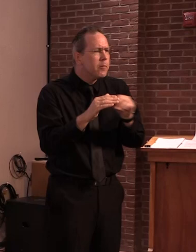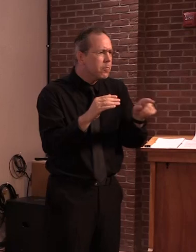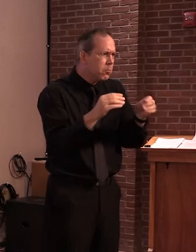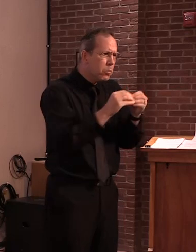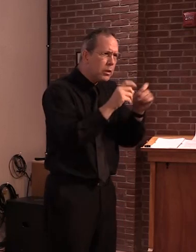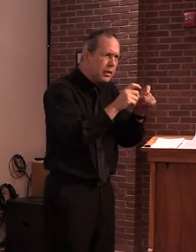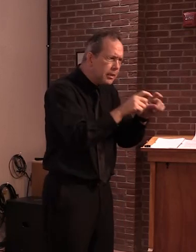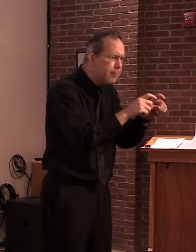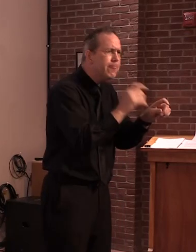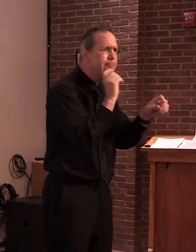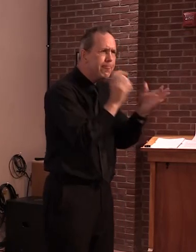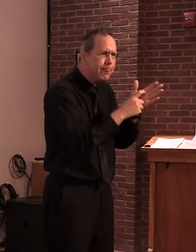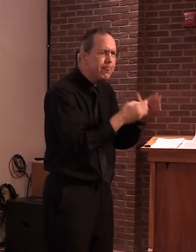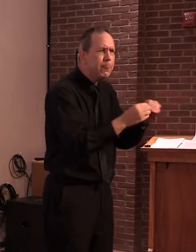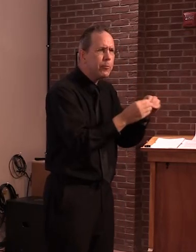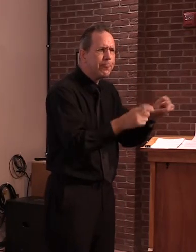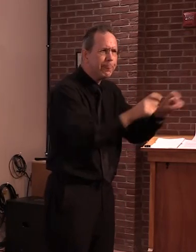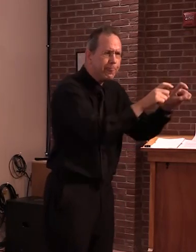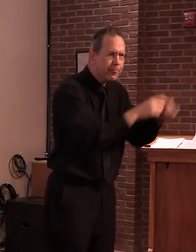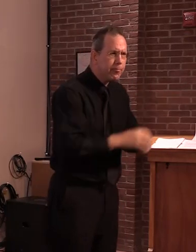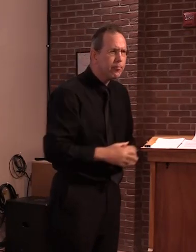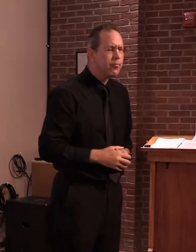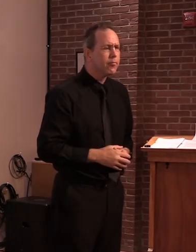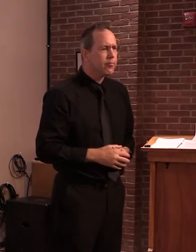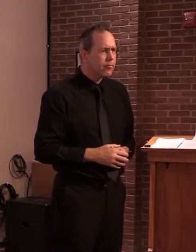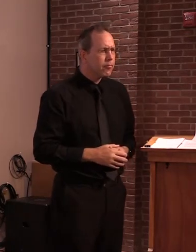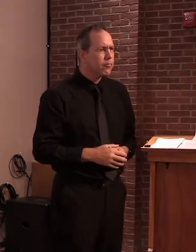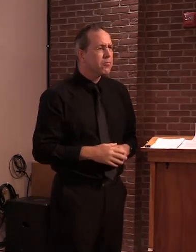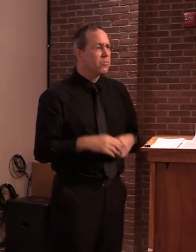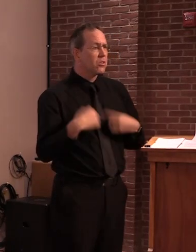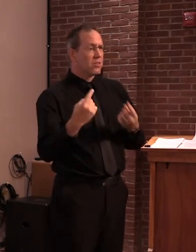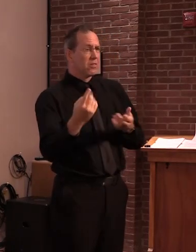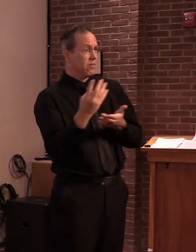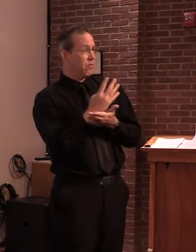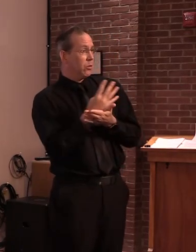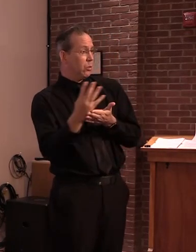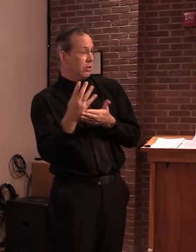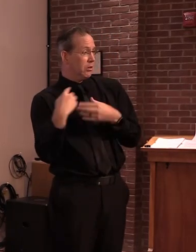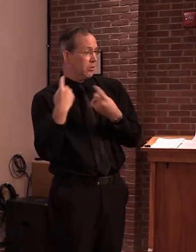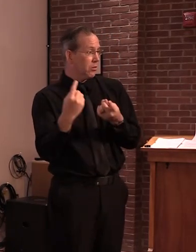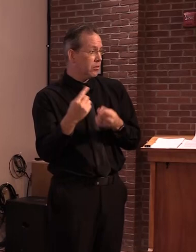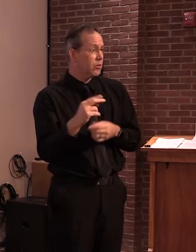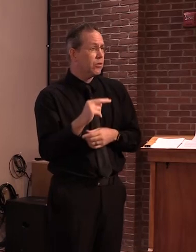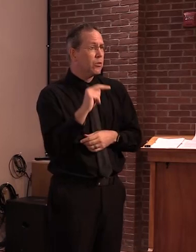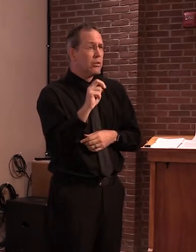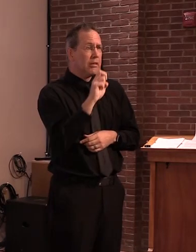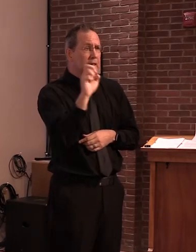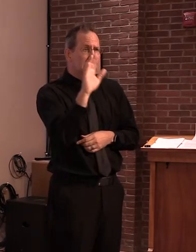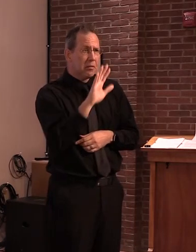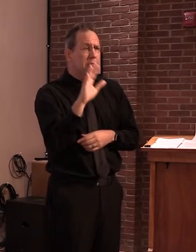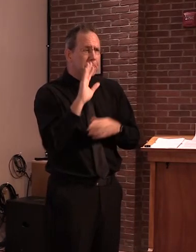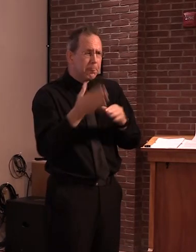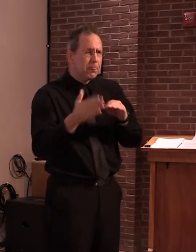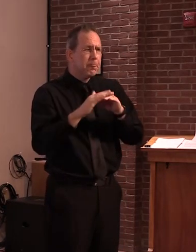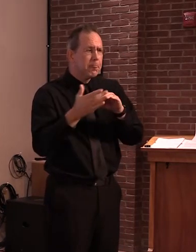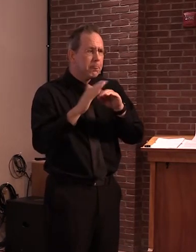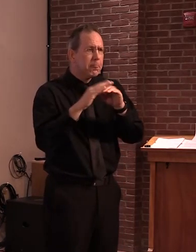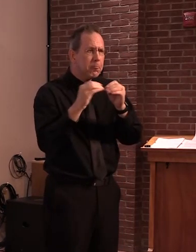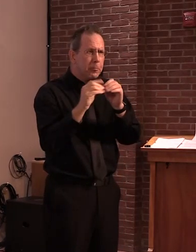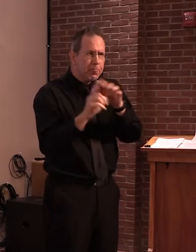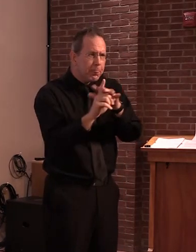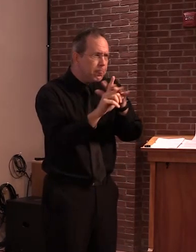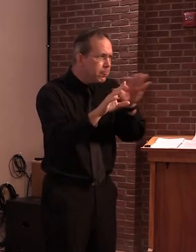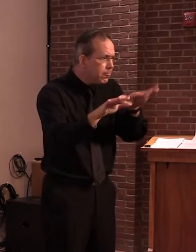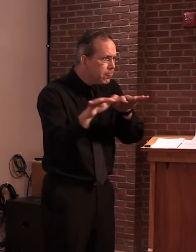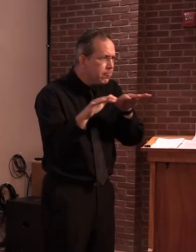other parts of the country, we have seen 4 weeks of case growth in the Northeast, with new cases about 25% higher